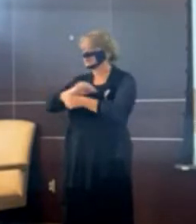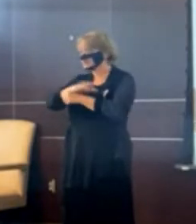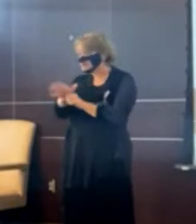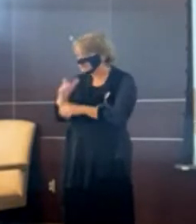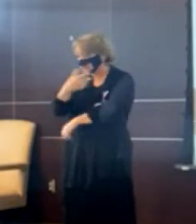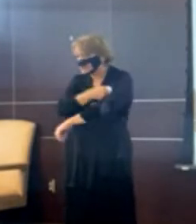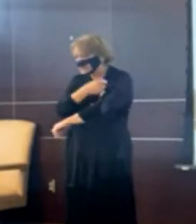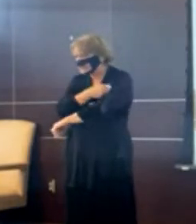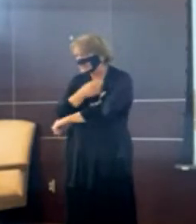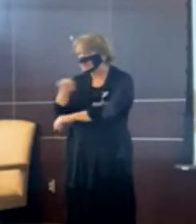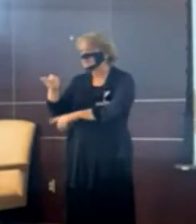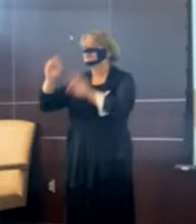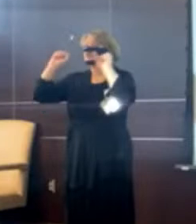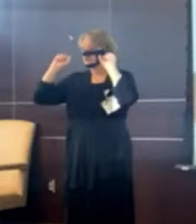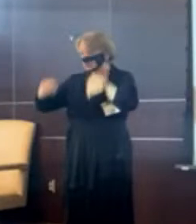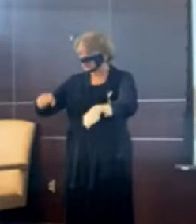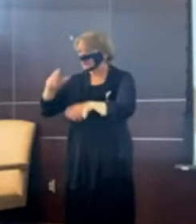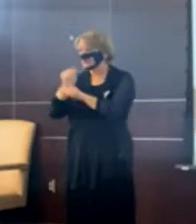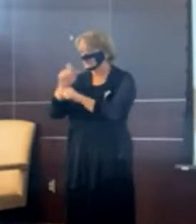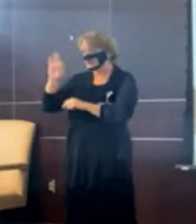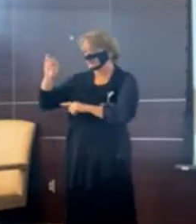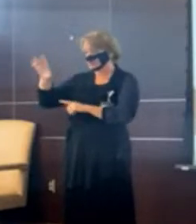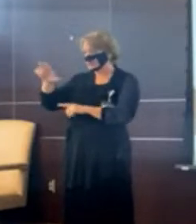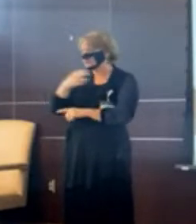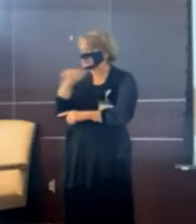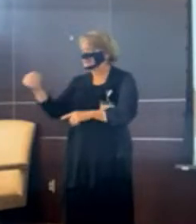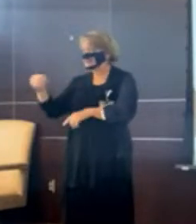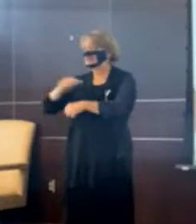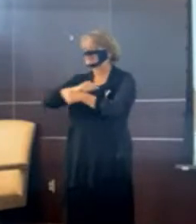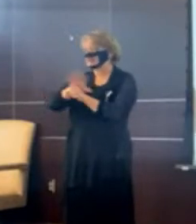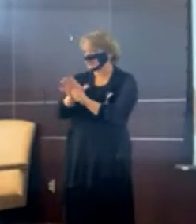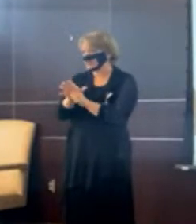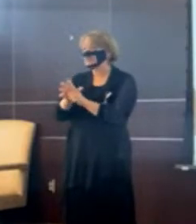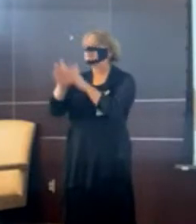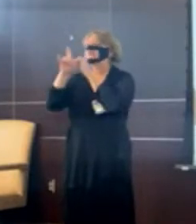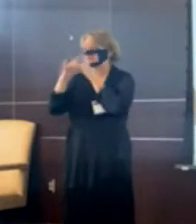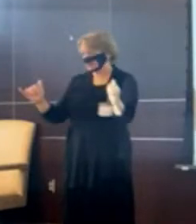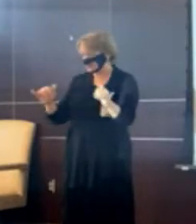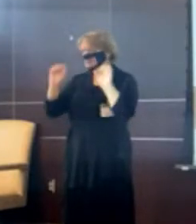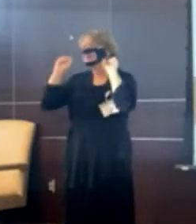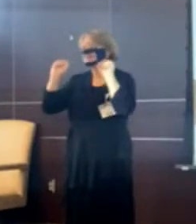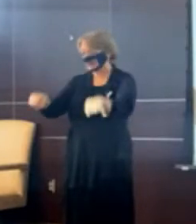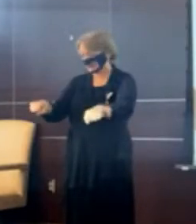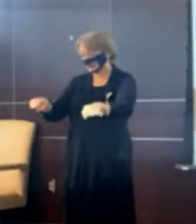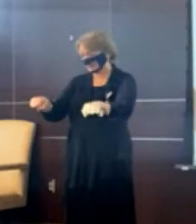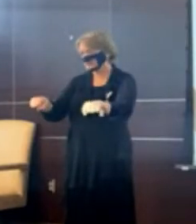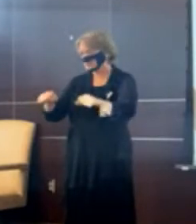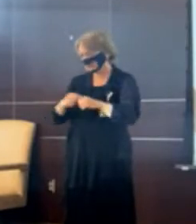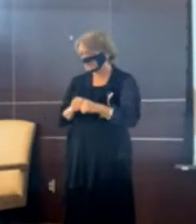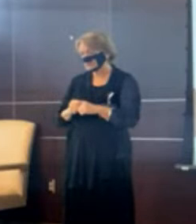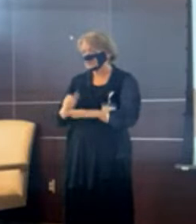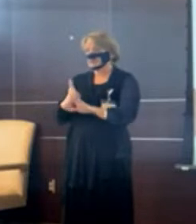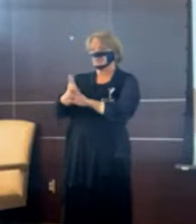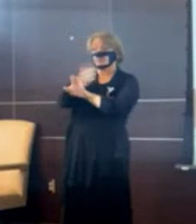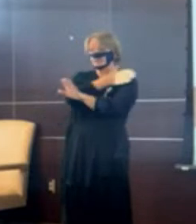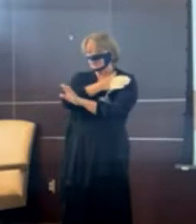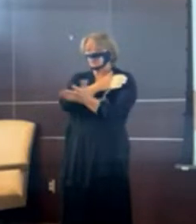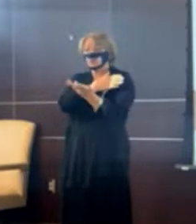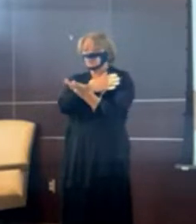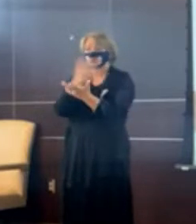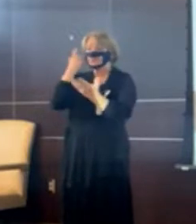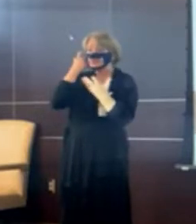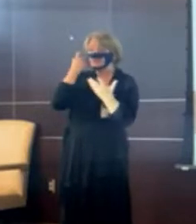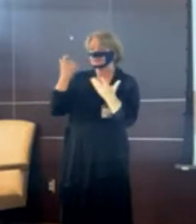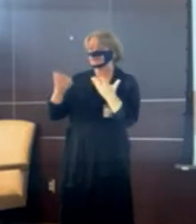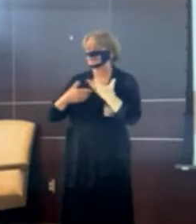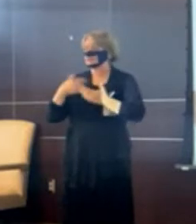vaccines. You can get the flu vaccine and the COVID vaccine at the same time. So there previously had been some